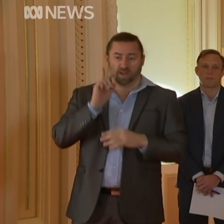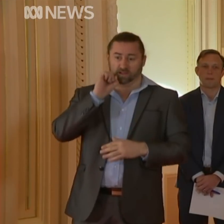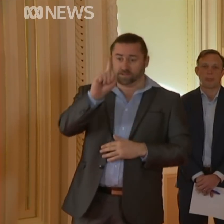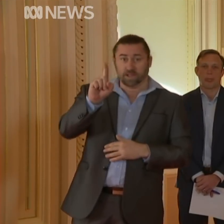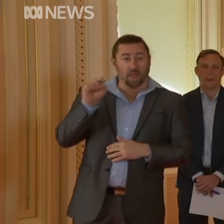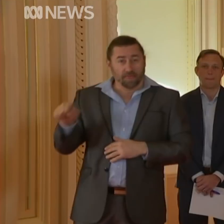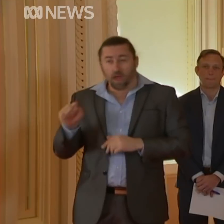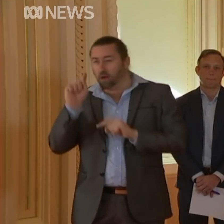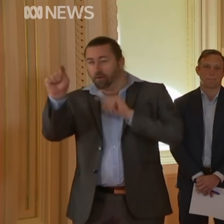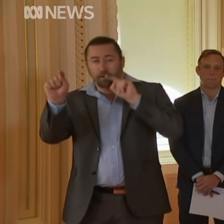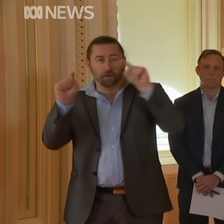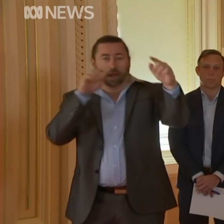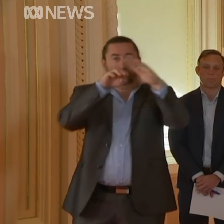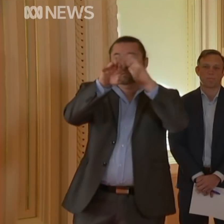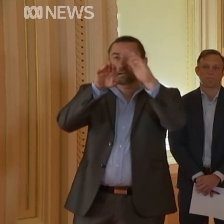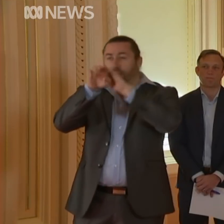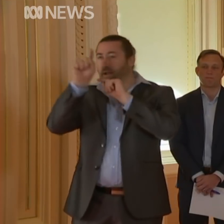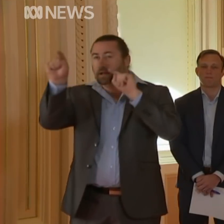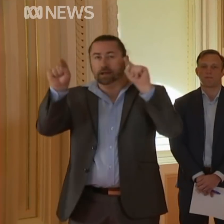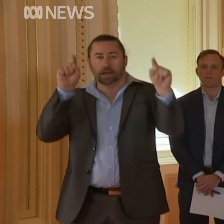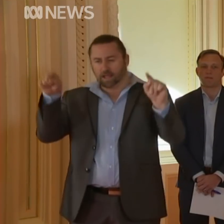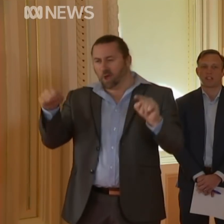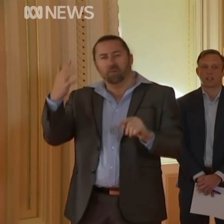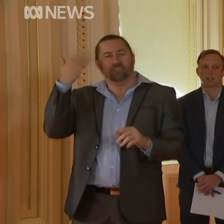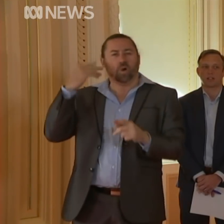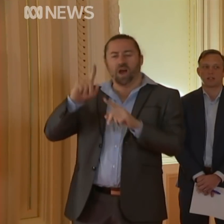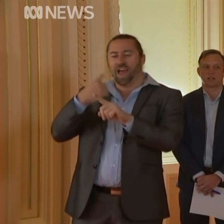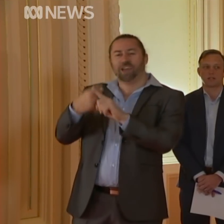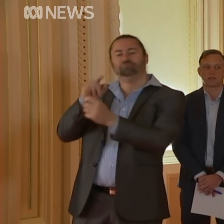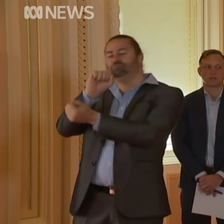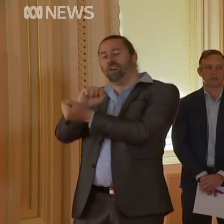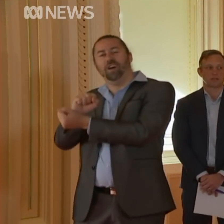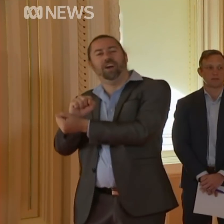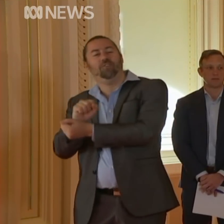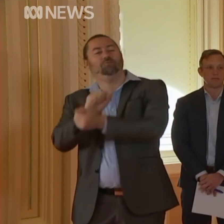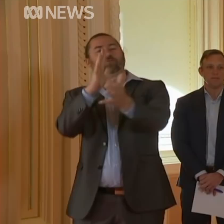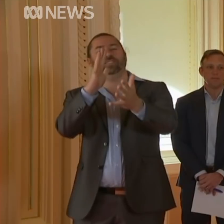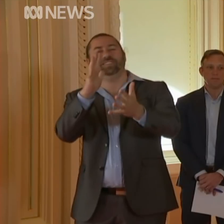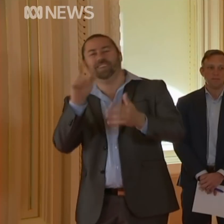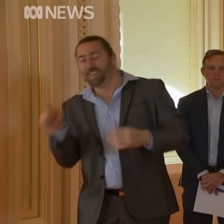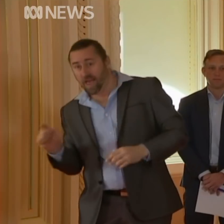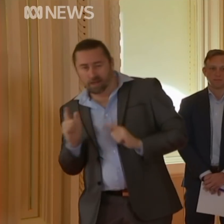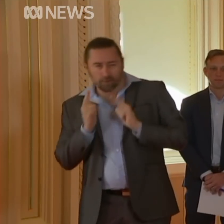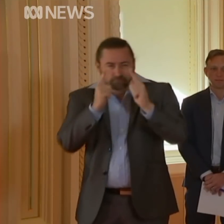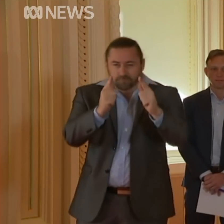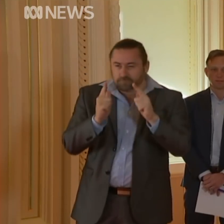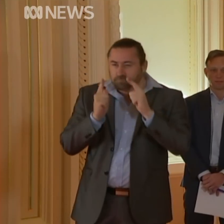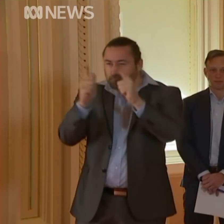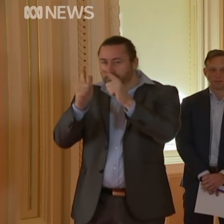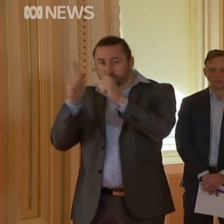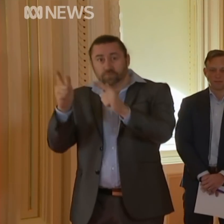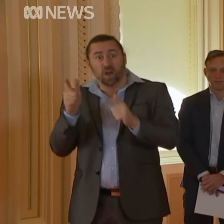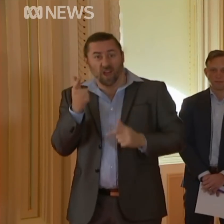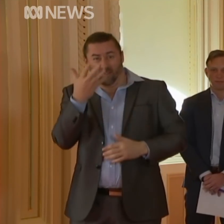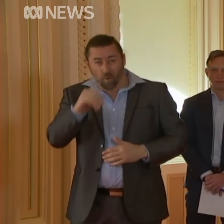across the state to find any of the youth who've been discharged from that facility since the 22nd of